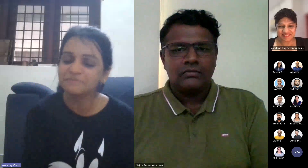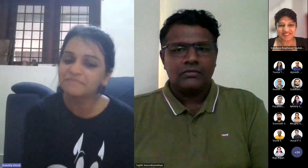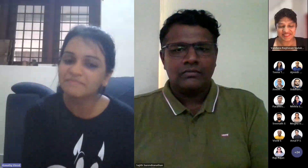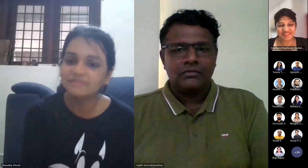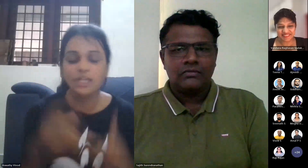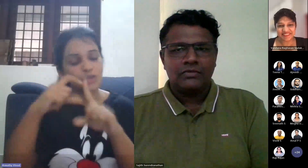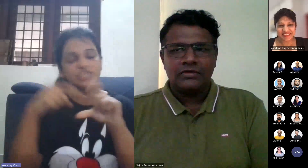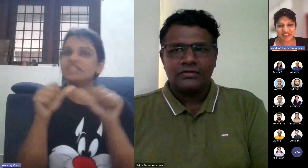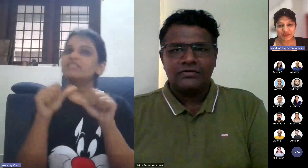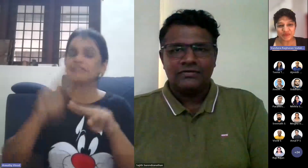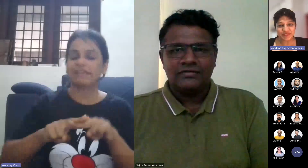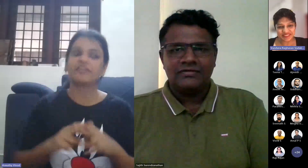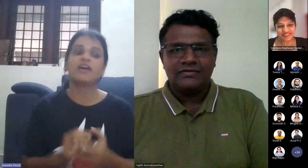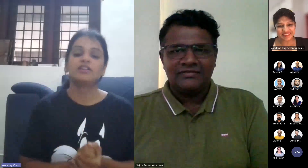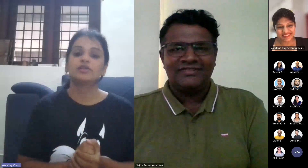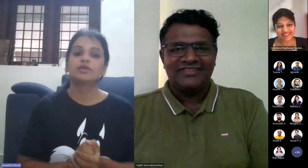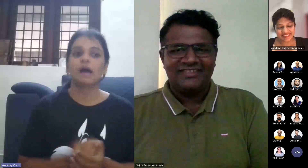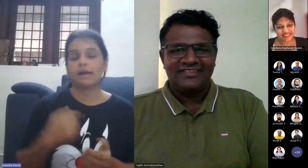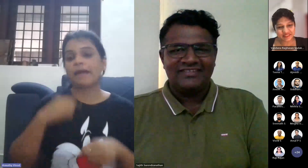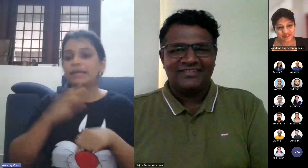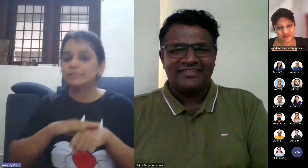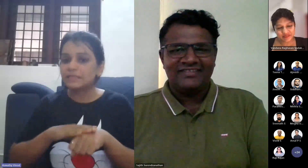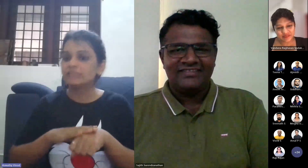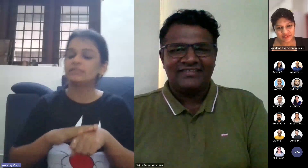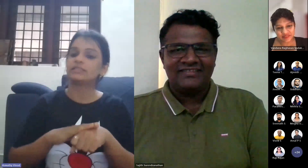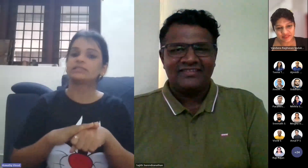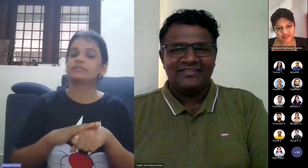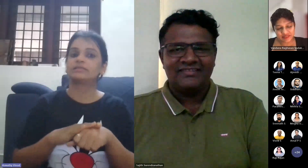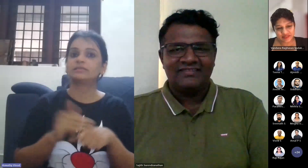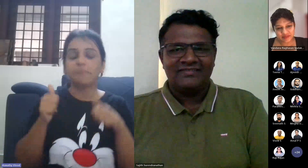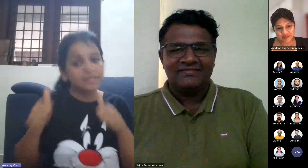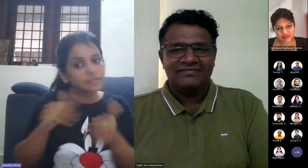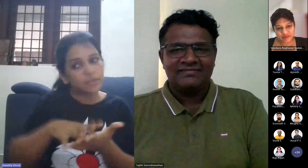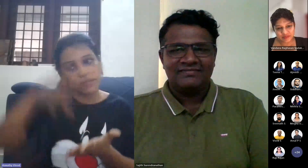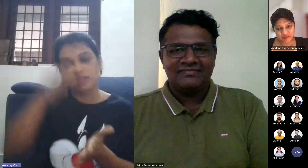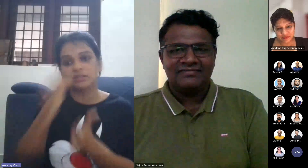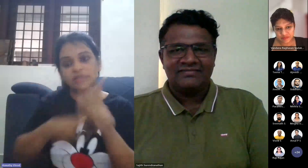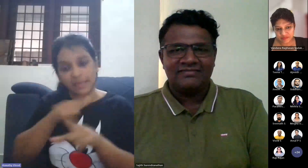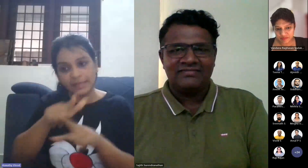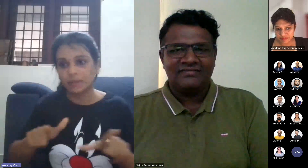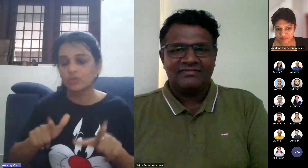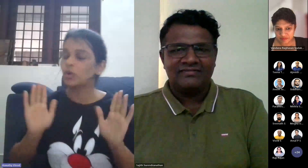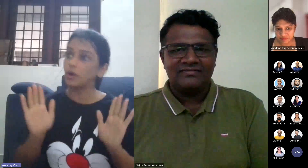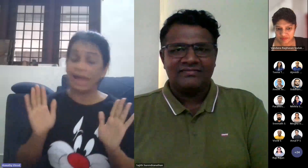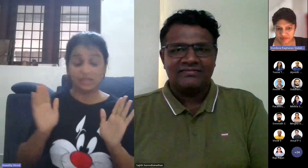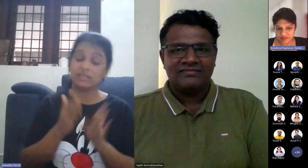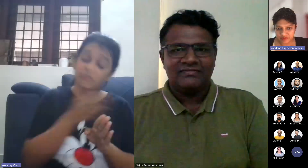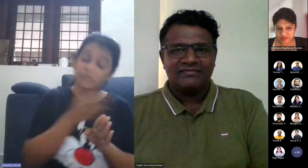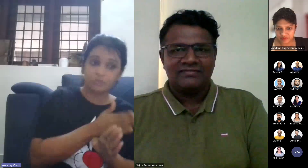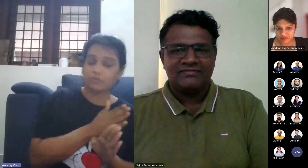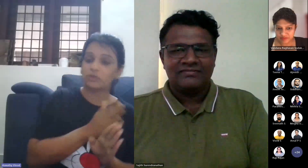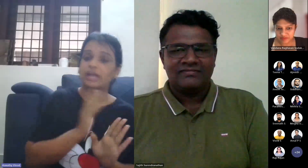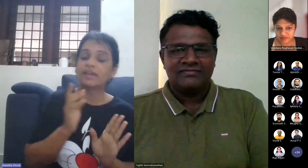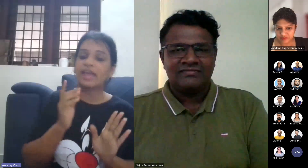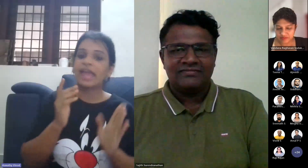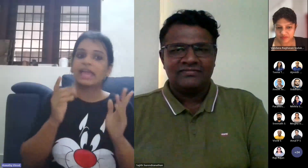with you. So it's Thank you. just there. So my experience is the best way to learn sign language, or actually